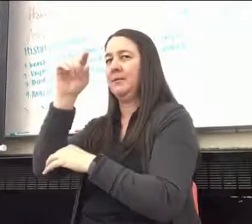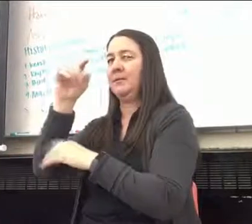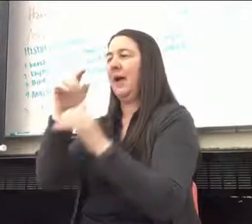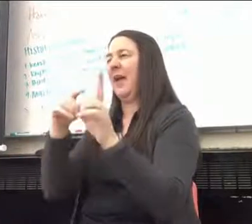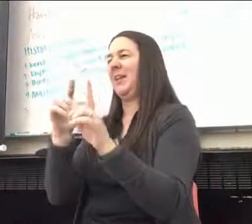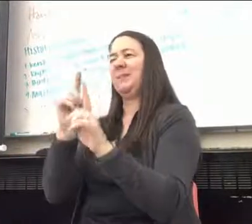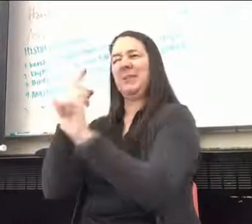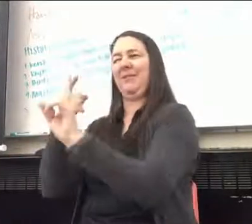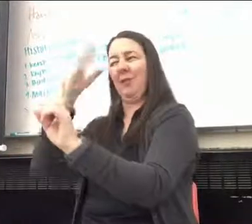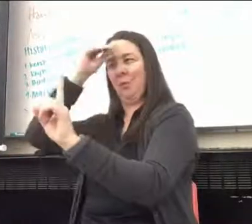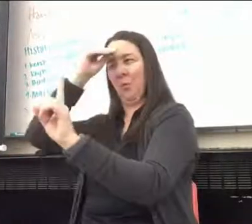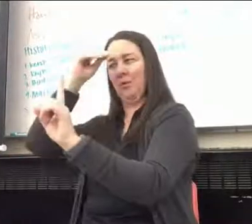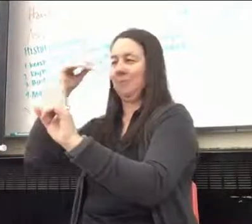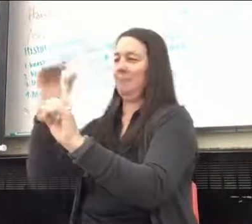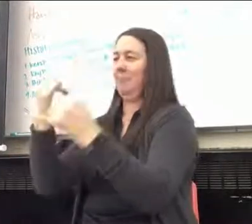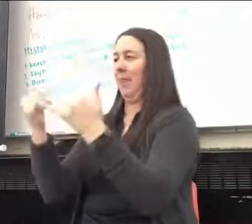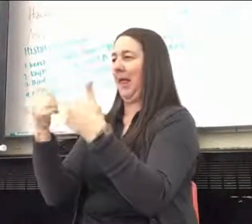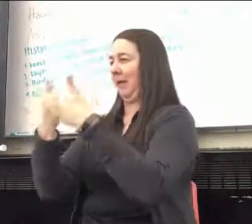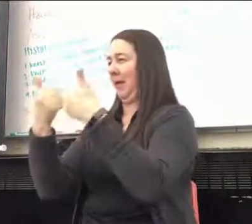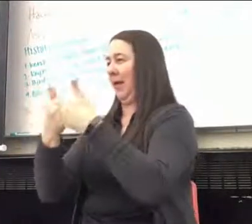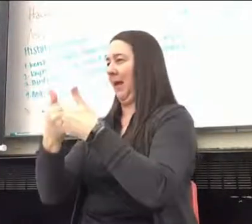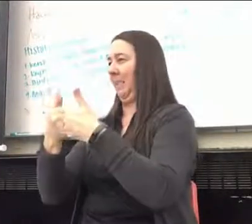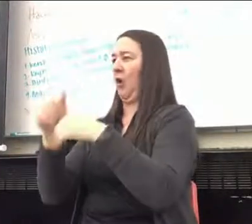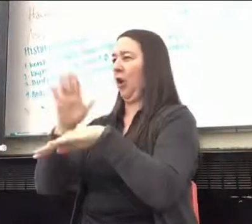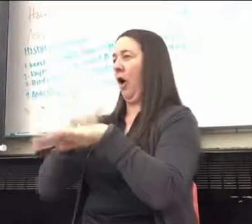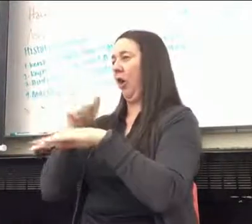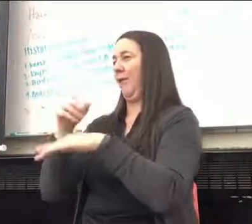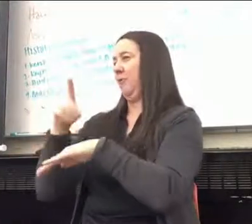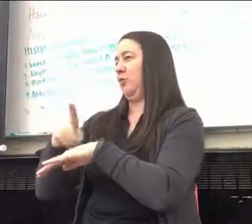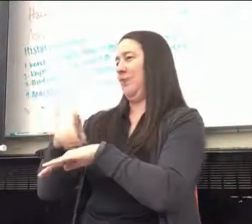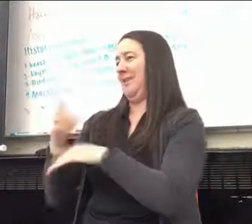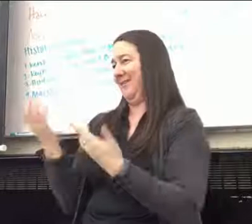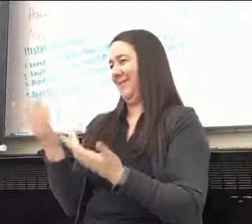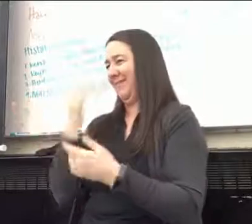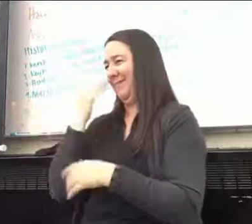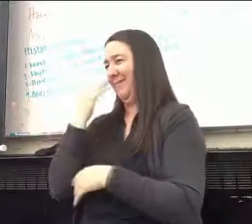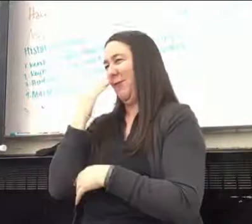to learn all about how Call of Duty is historically accurate, which it actually is pretty historically accurate.